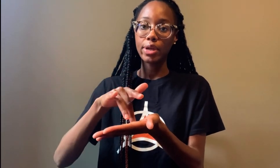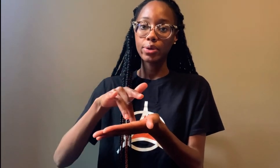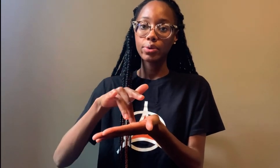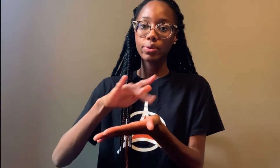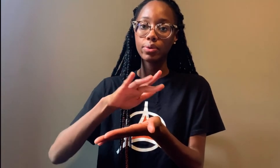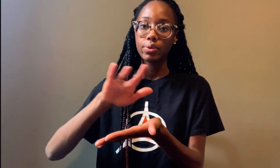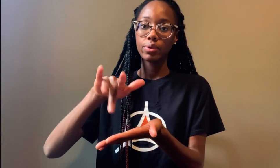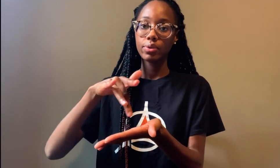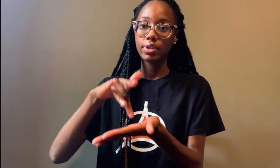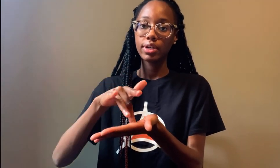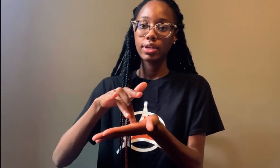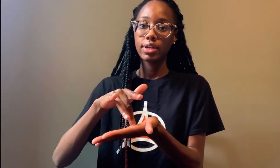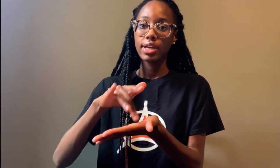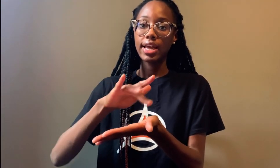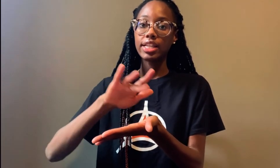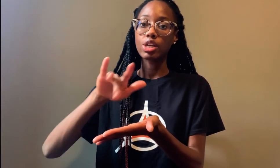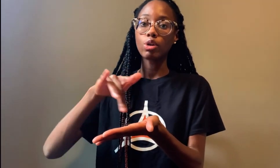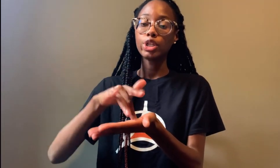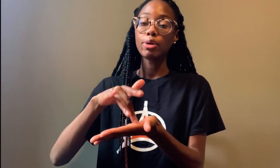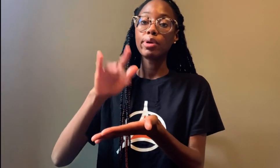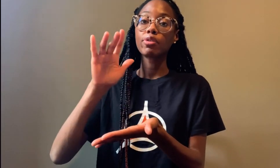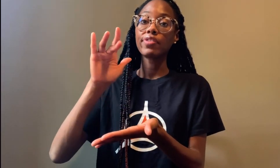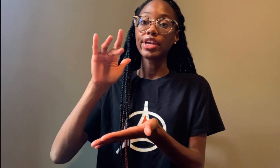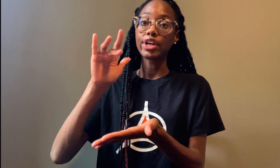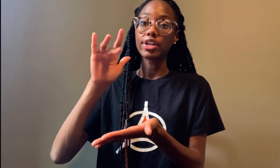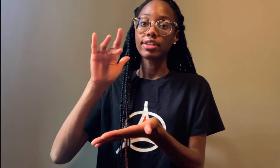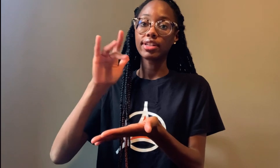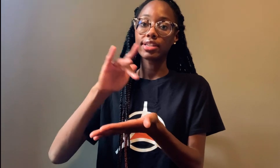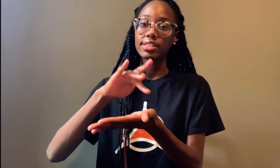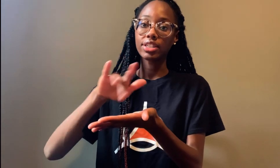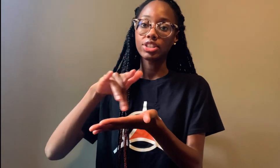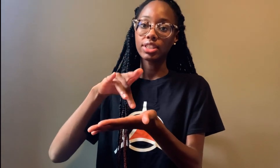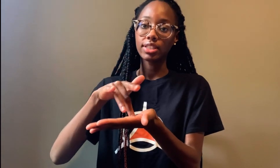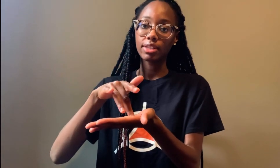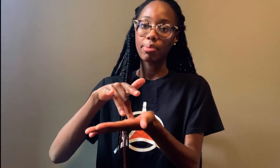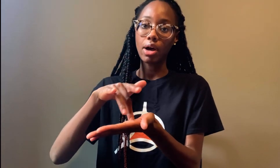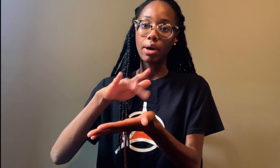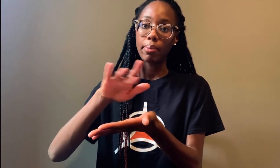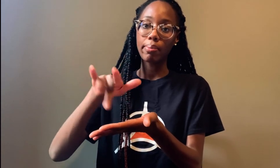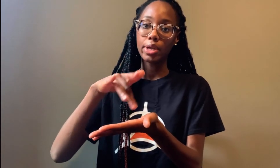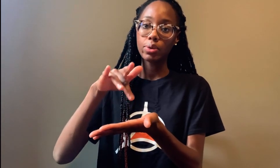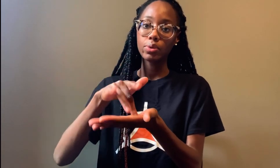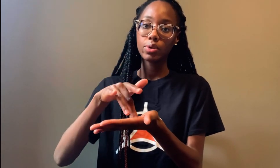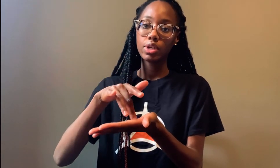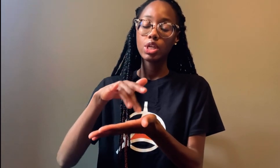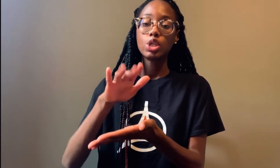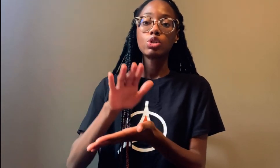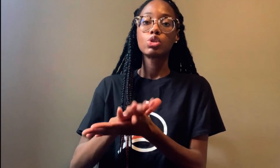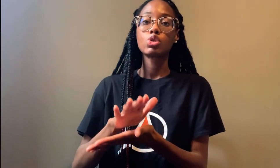Middle. And it's only your middle finger that is touching the palm. Middle, school.